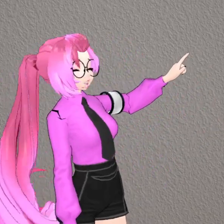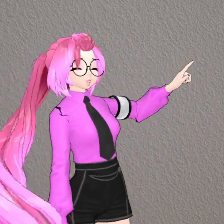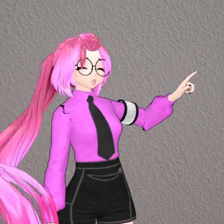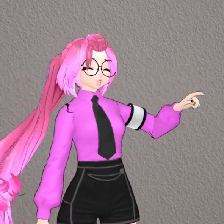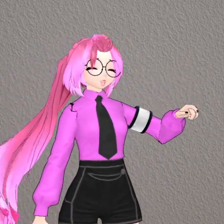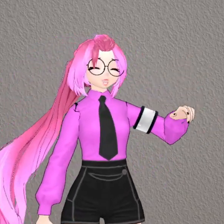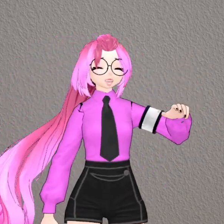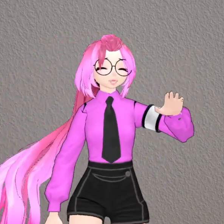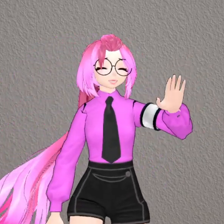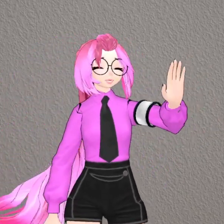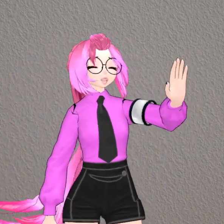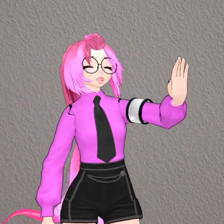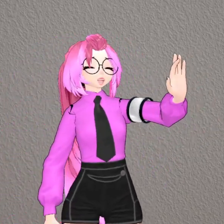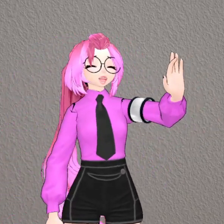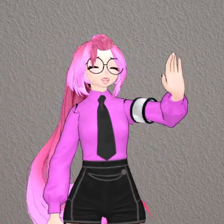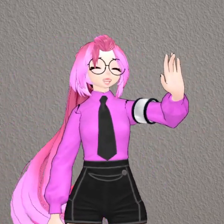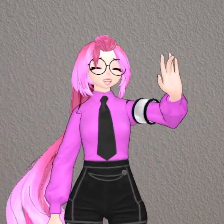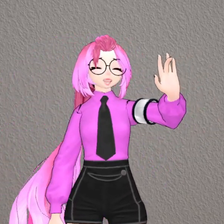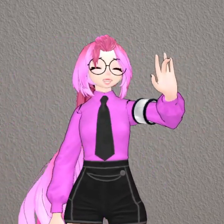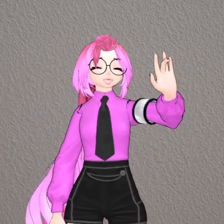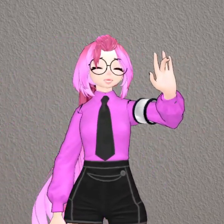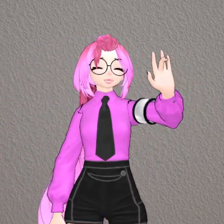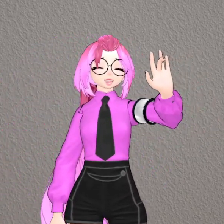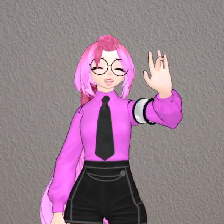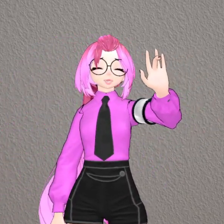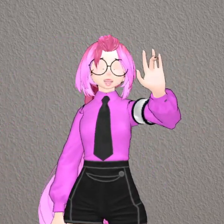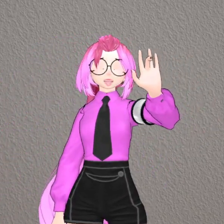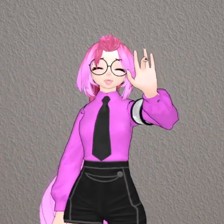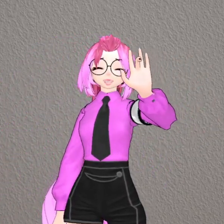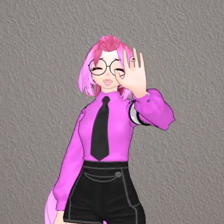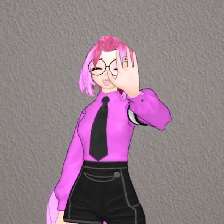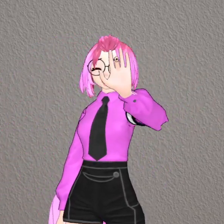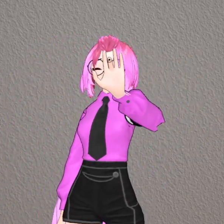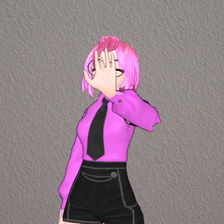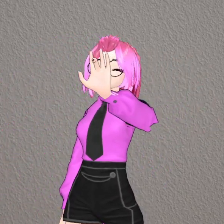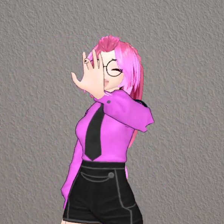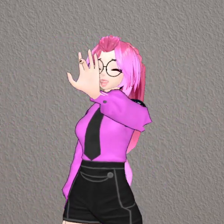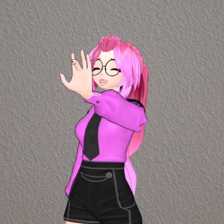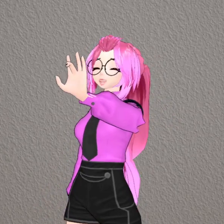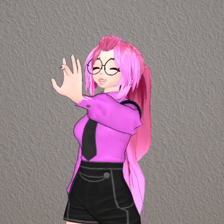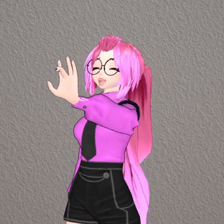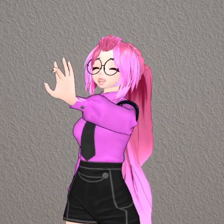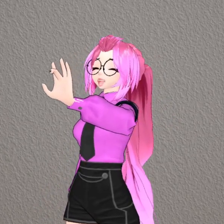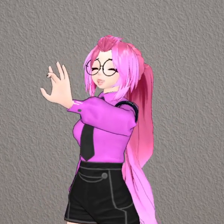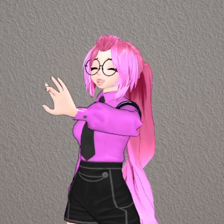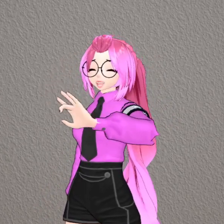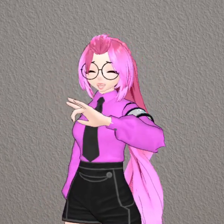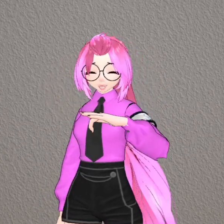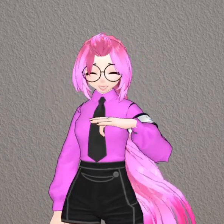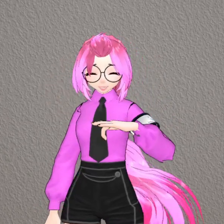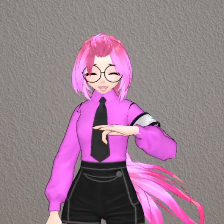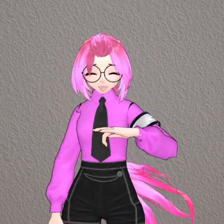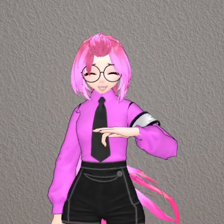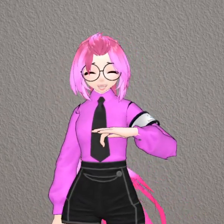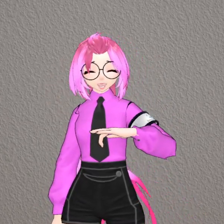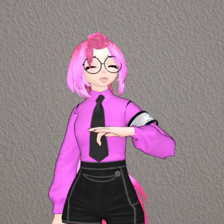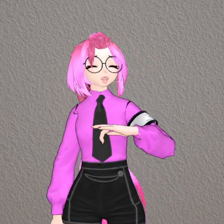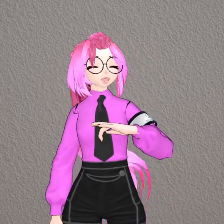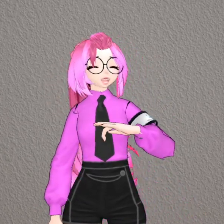skip. So if you have index, you're gonna put your middle finger down on your non-dominant hand. You're gonna put it